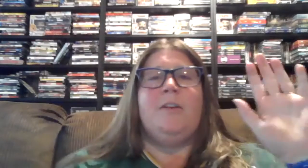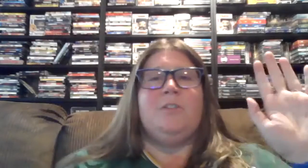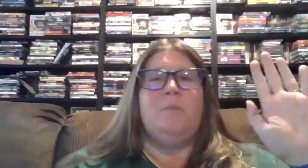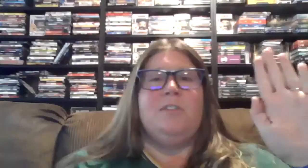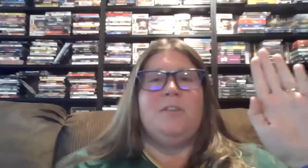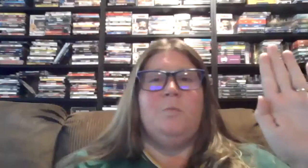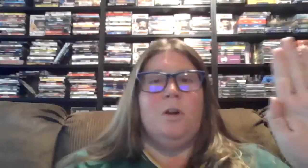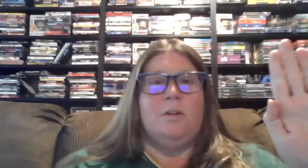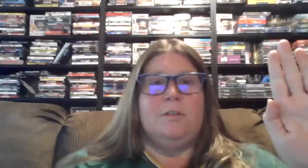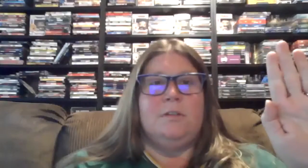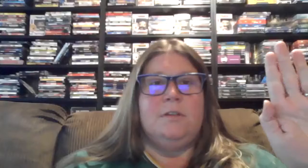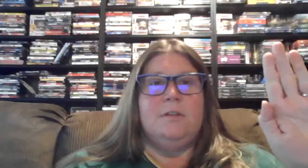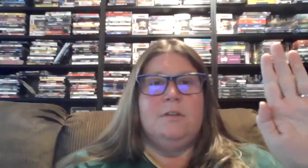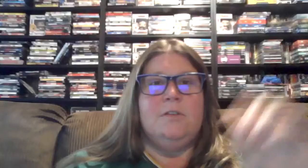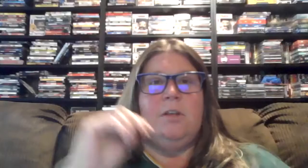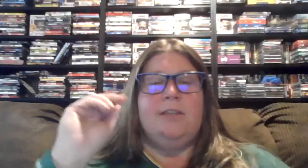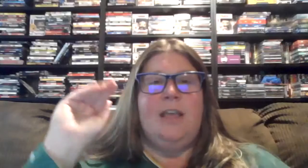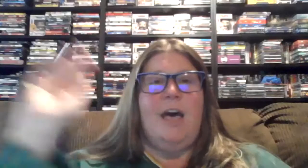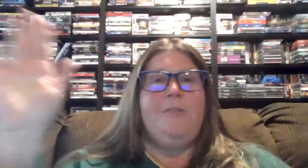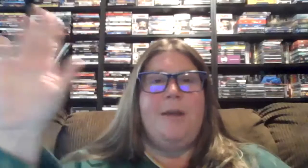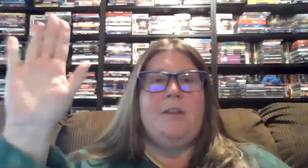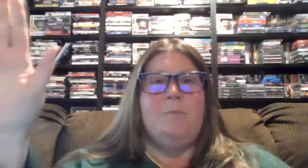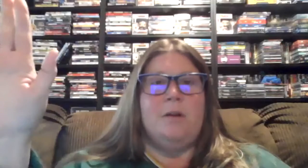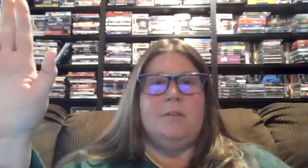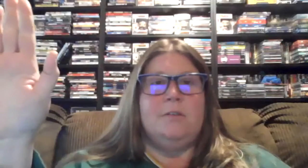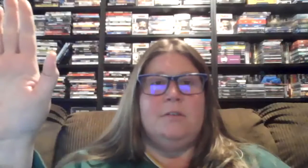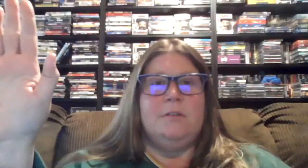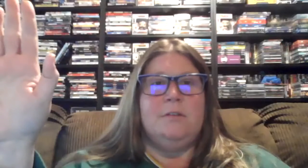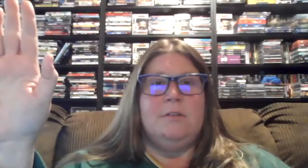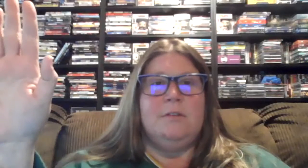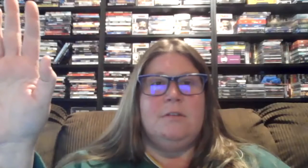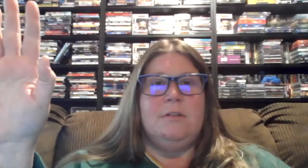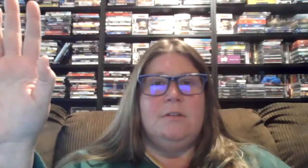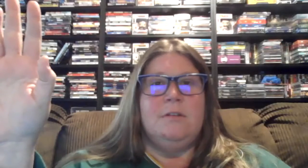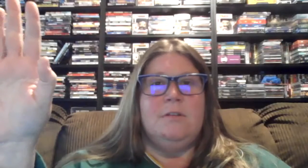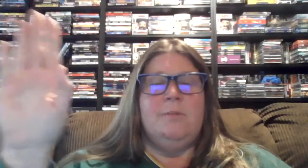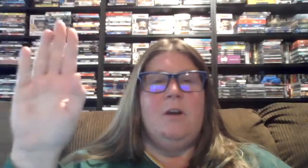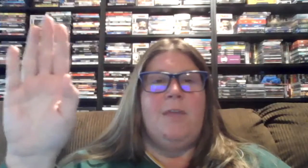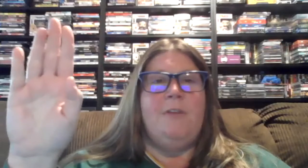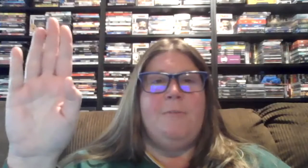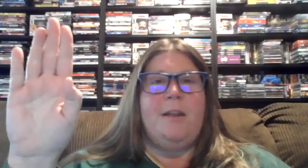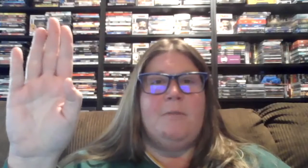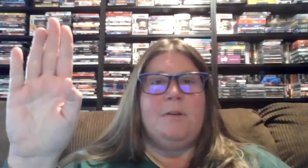start with just words? So let's say alphabet and numbers. Do we know the alphabet and